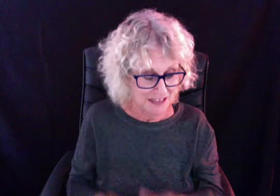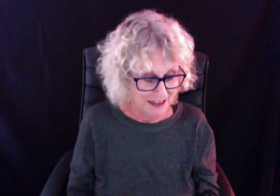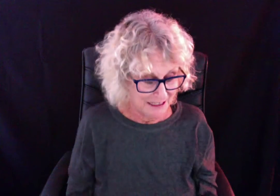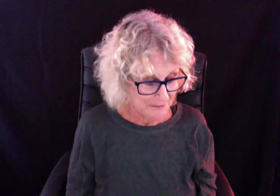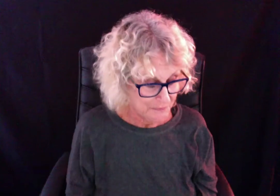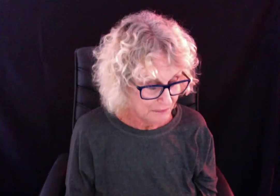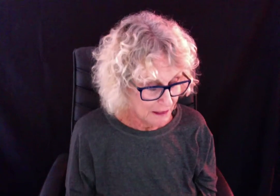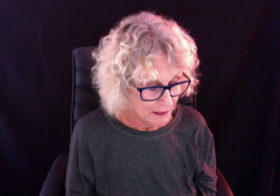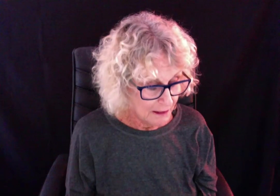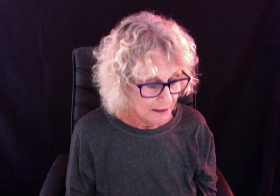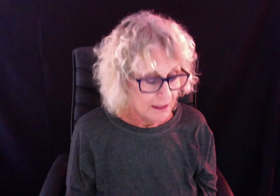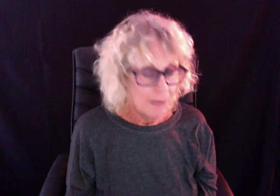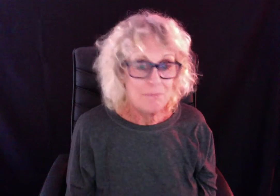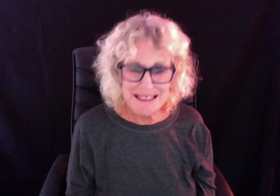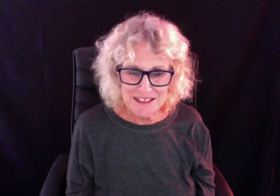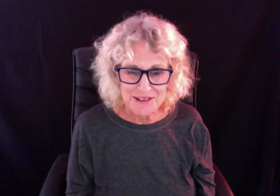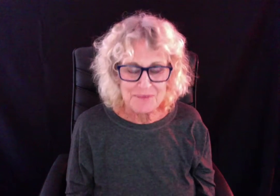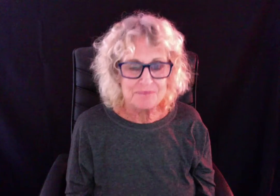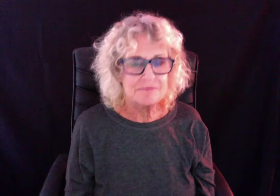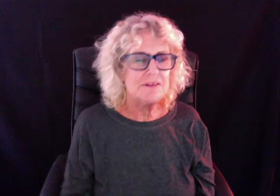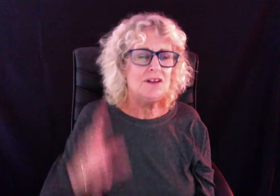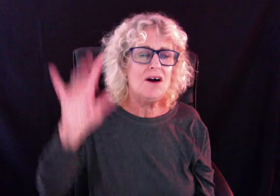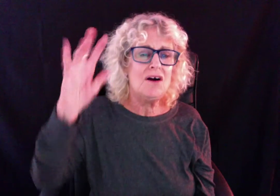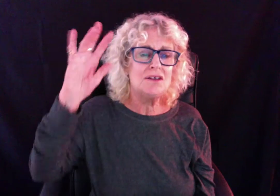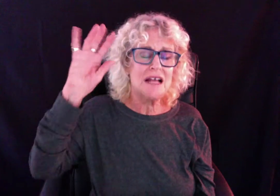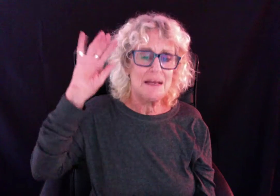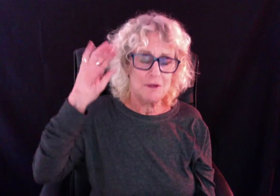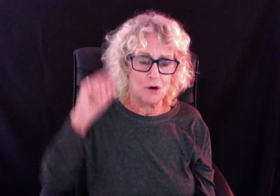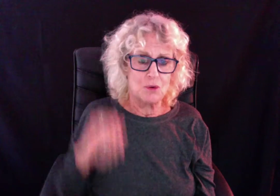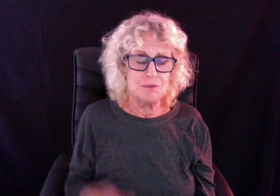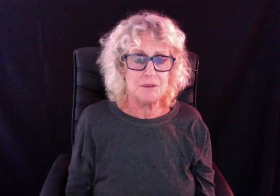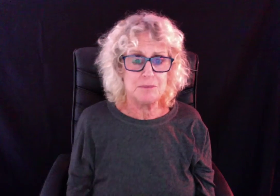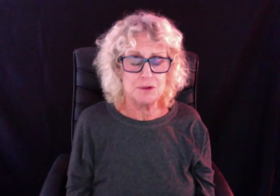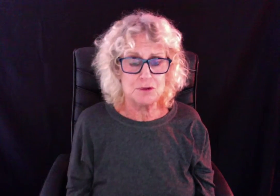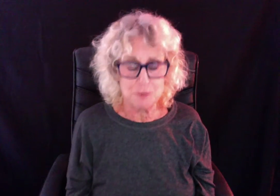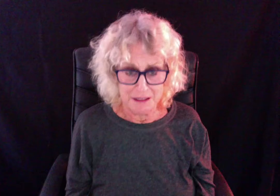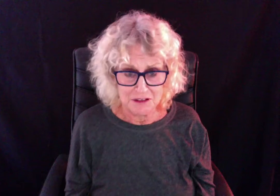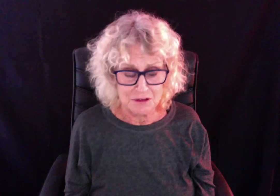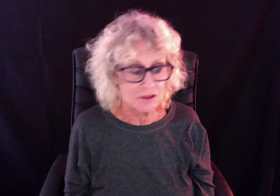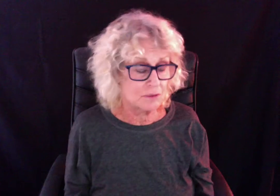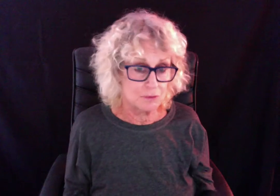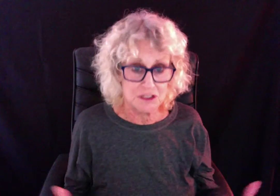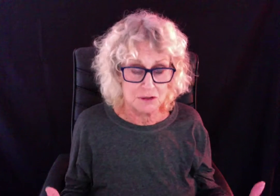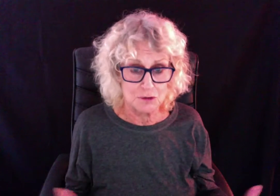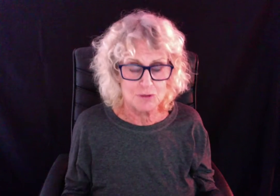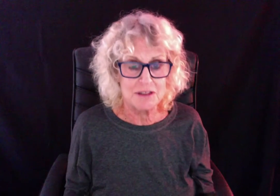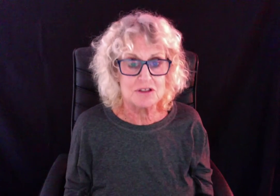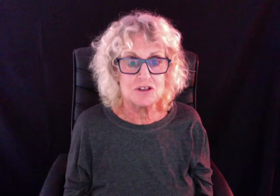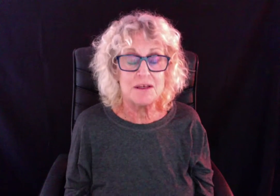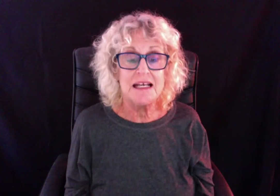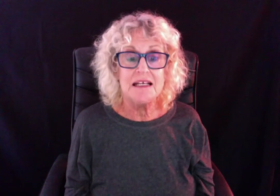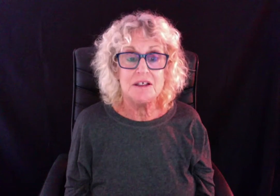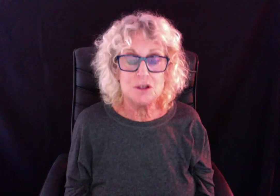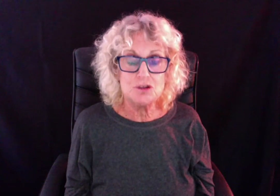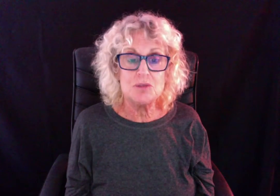sign. Pencil. Long time ago when people used pencils, and we still use pencils, but it used to be that